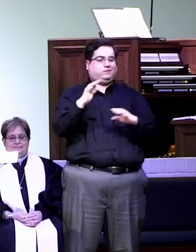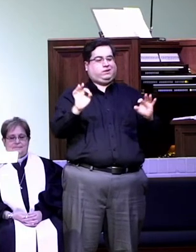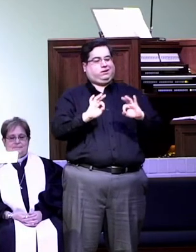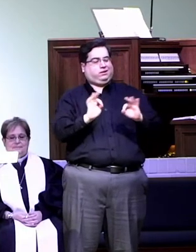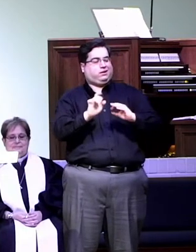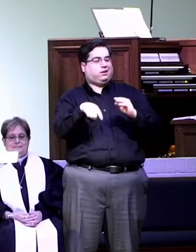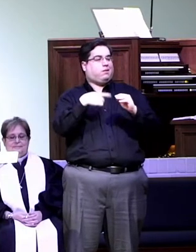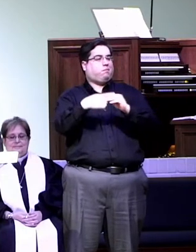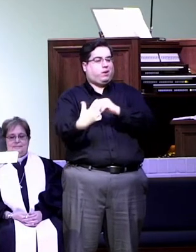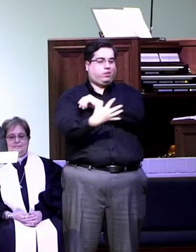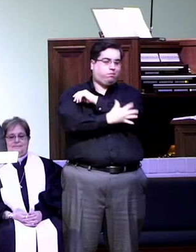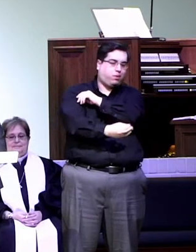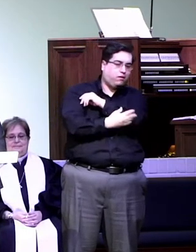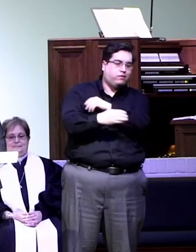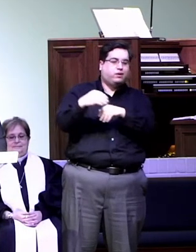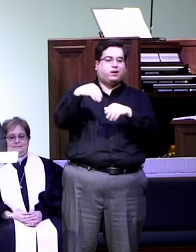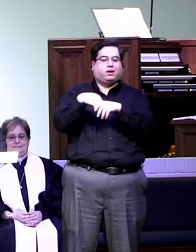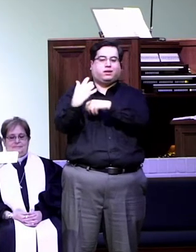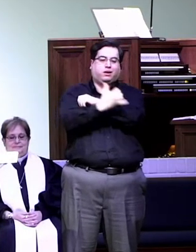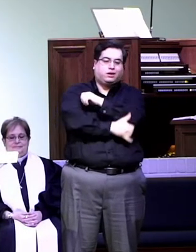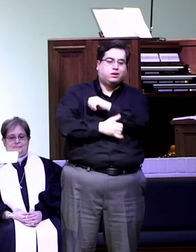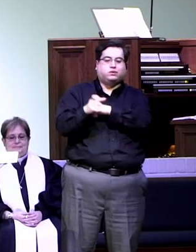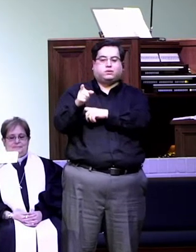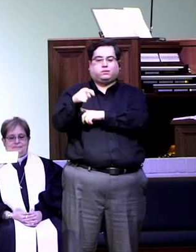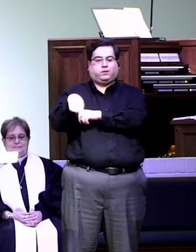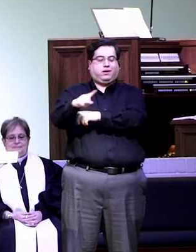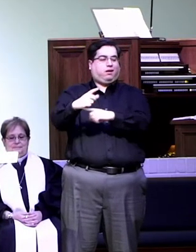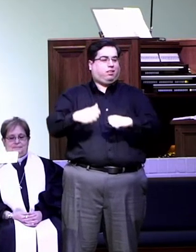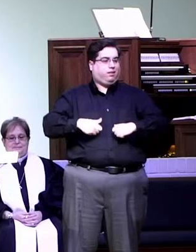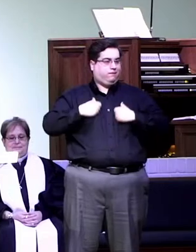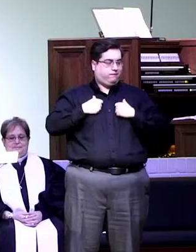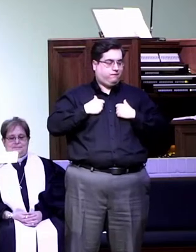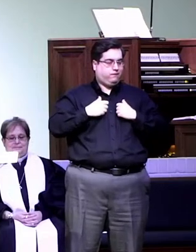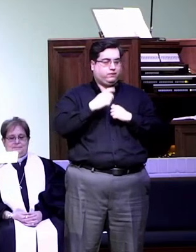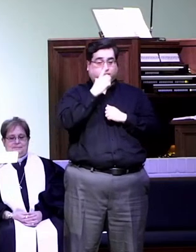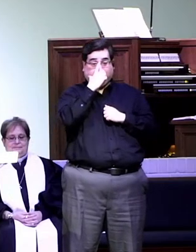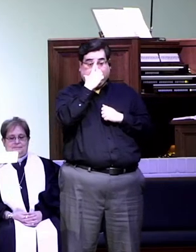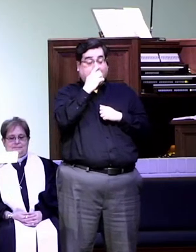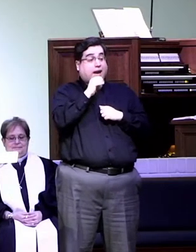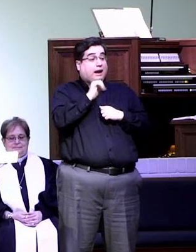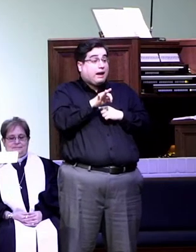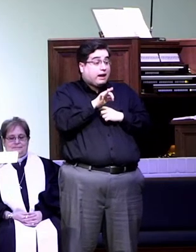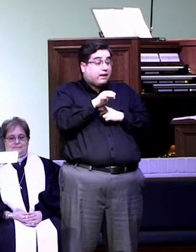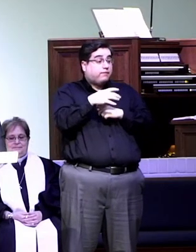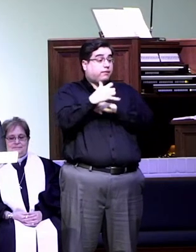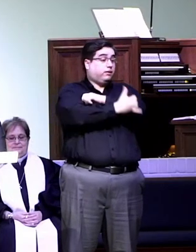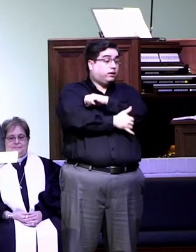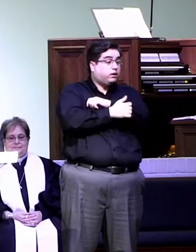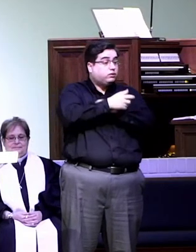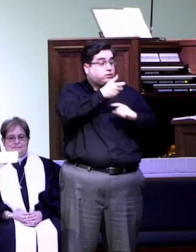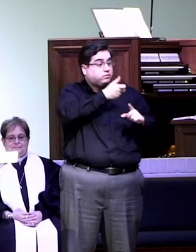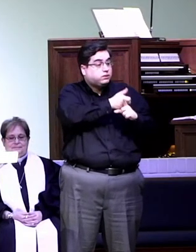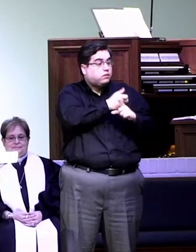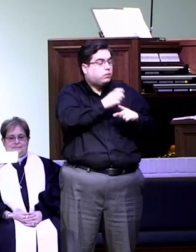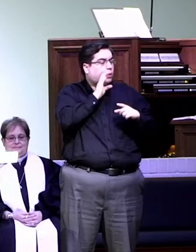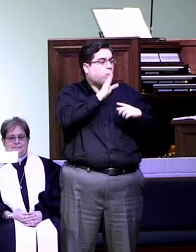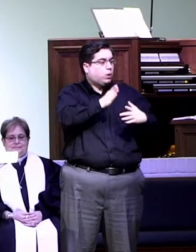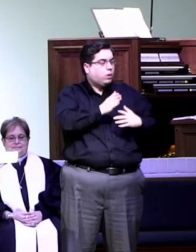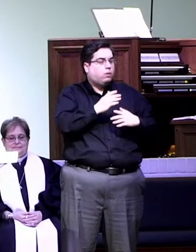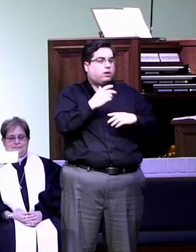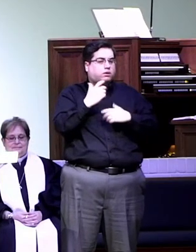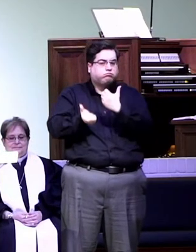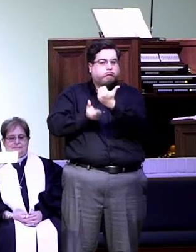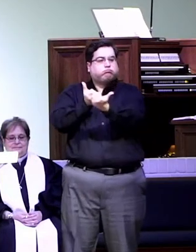where those borderings are destitution lives. If they would only defend these defenseless people